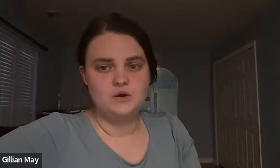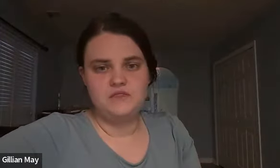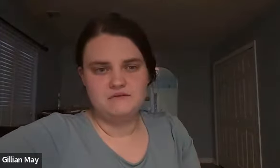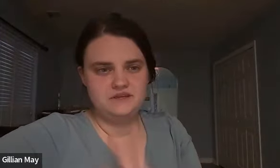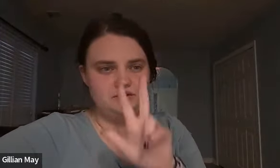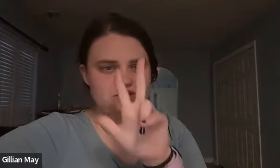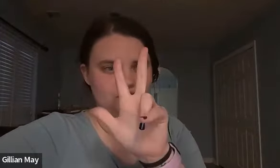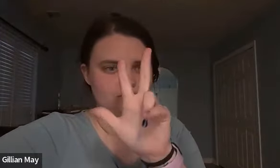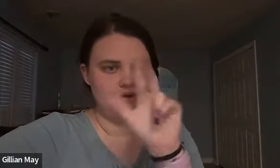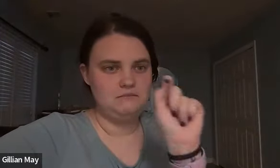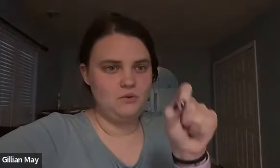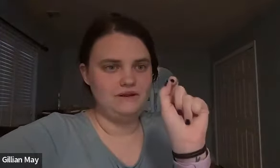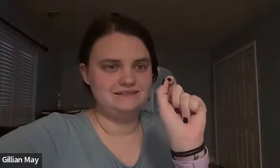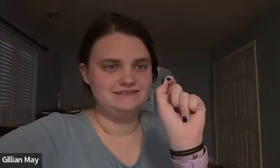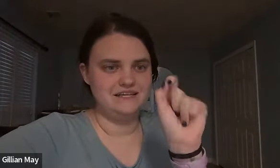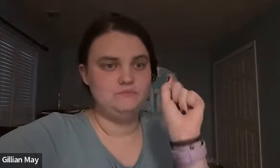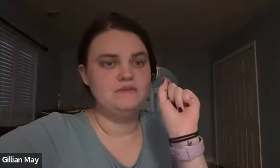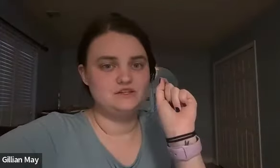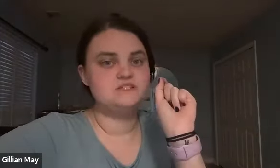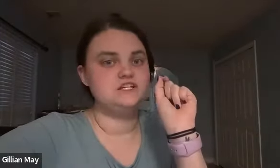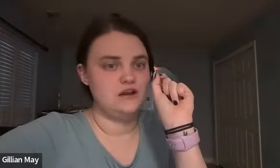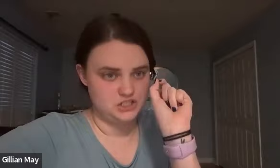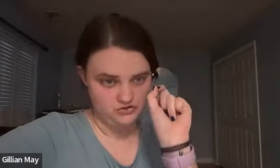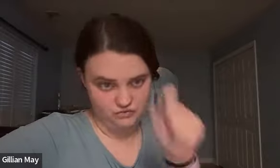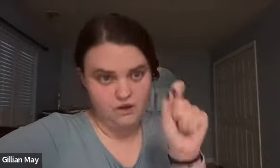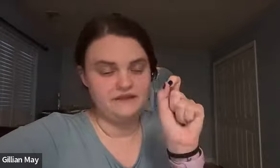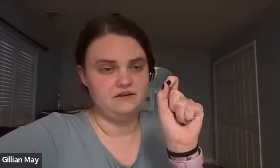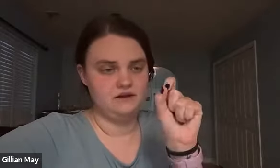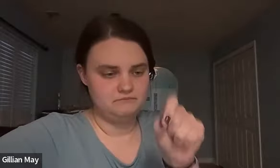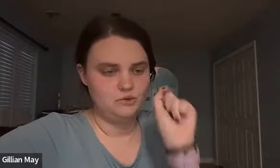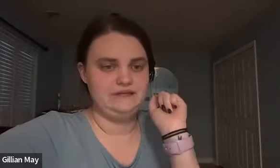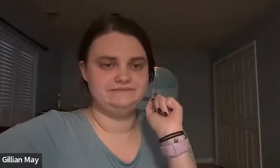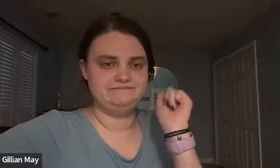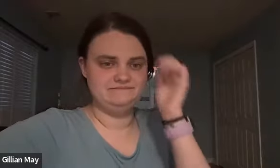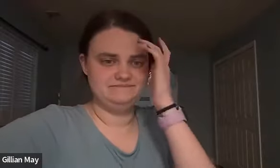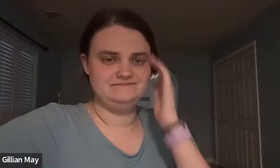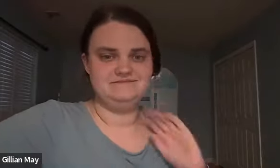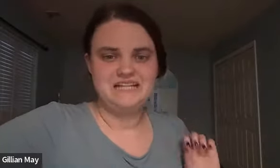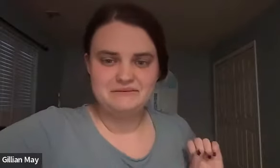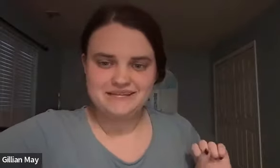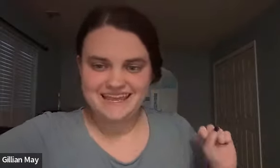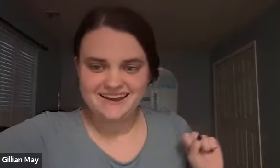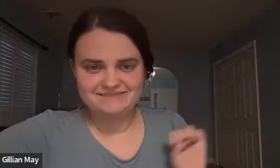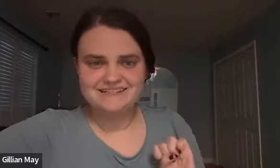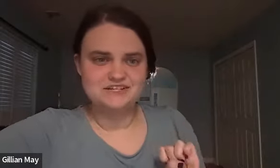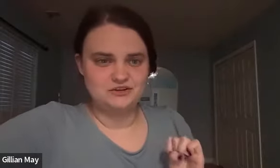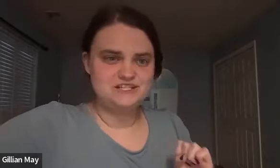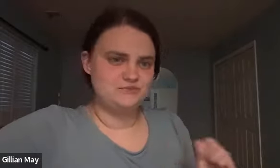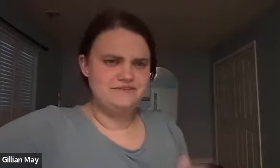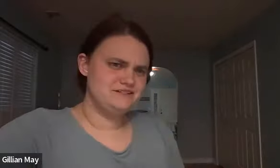So that would be, you would just go 3 point, like it's almost like you're actually drawing it on point. But yeah, that's a good question. We've never